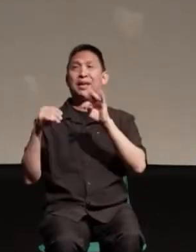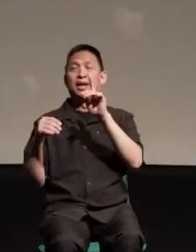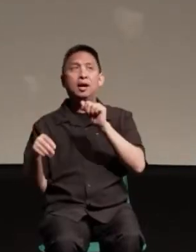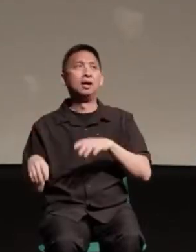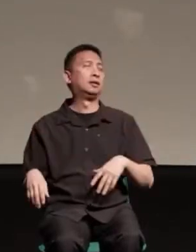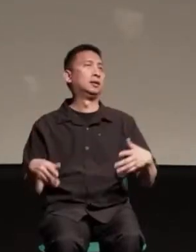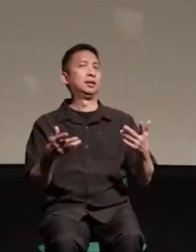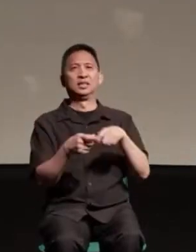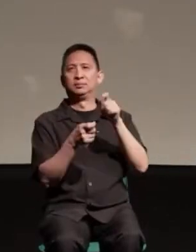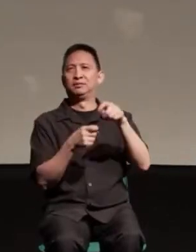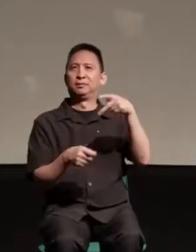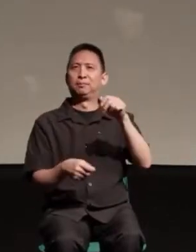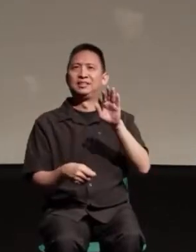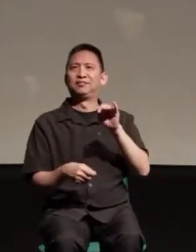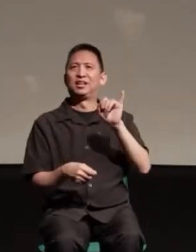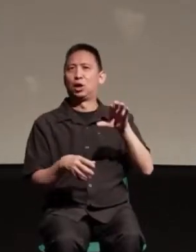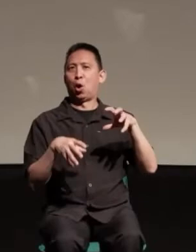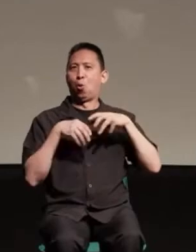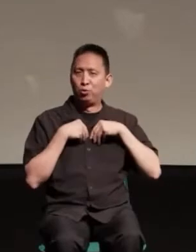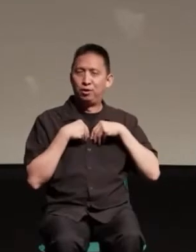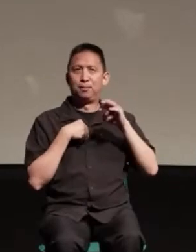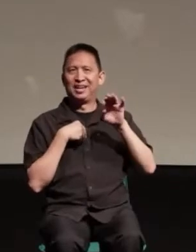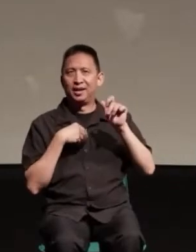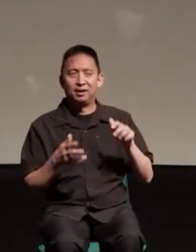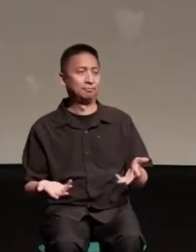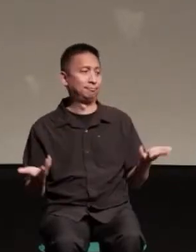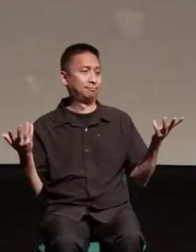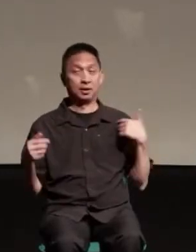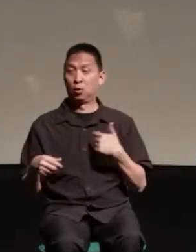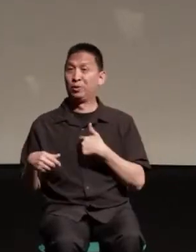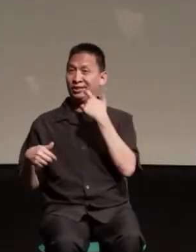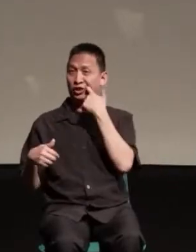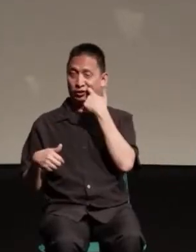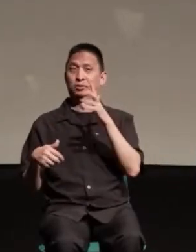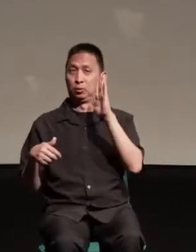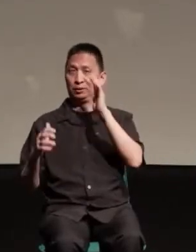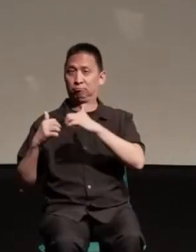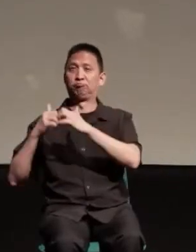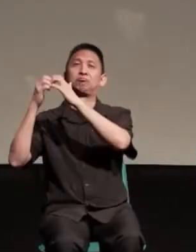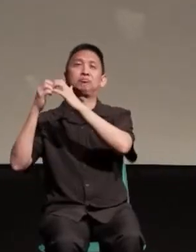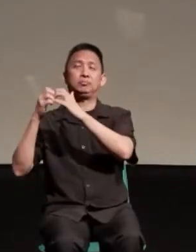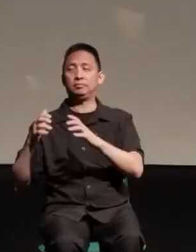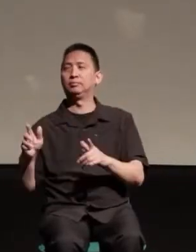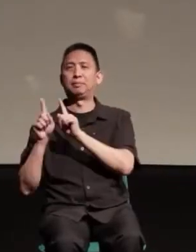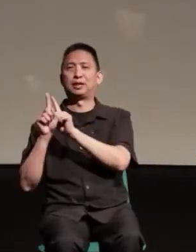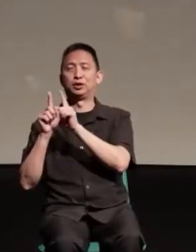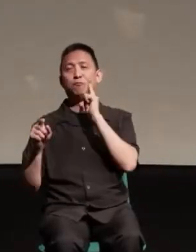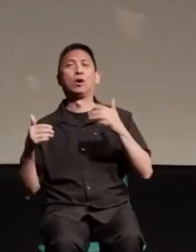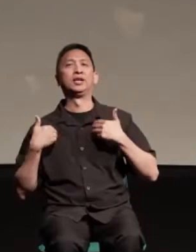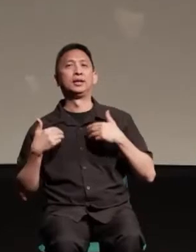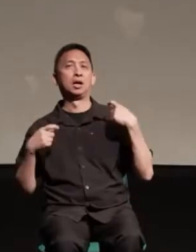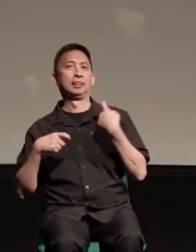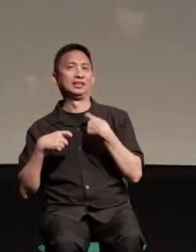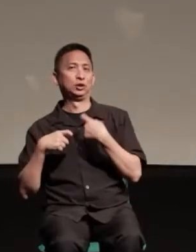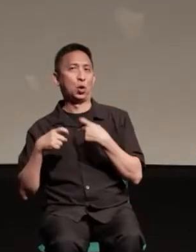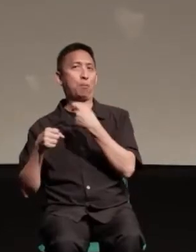also provide their own training. We are just launching our own mentorship fellowship for young Latino makers, but there's also other